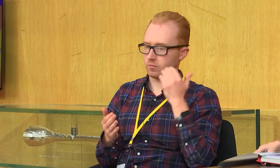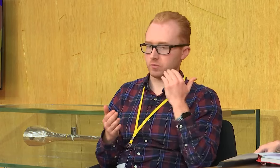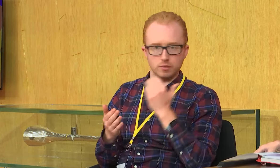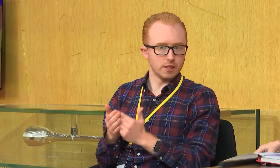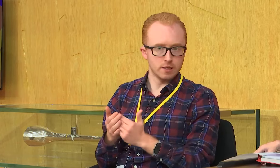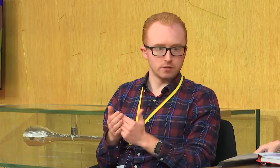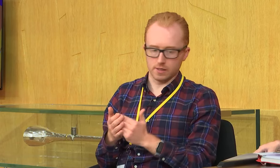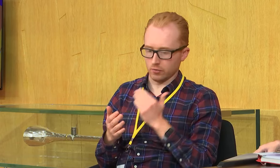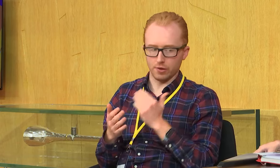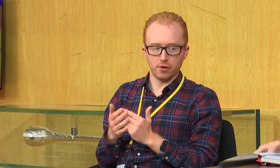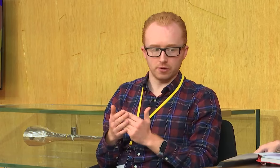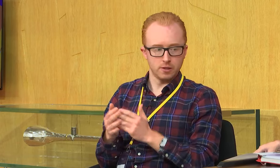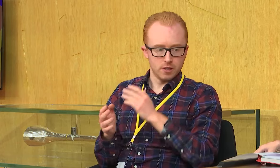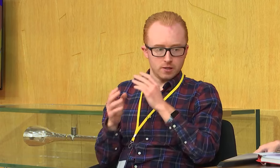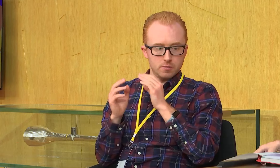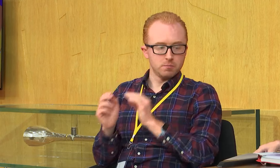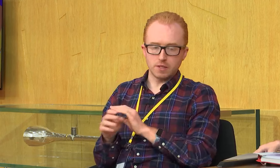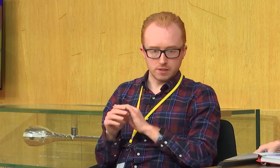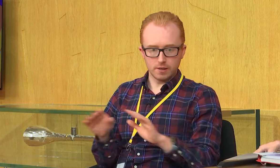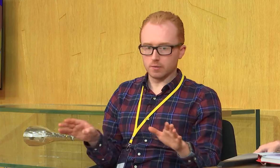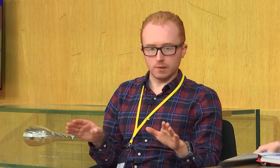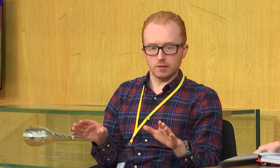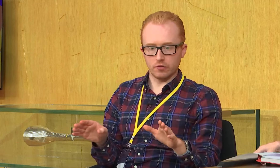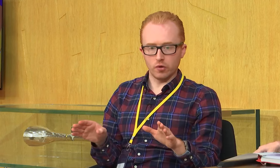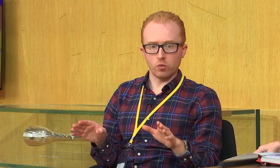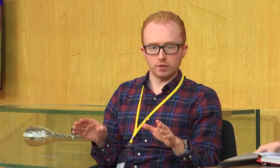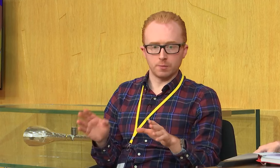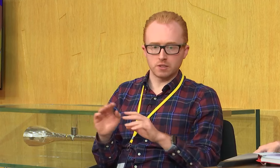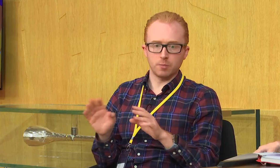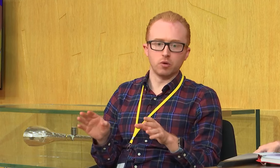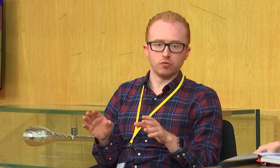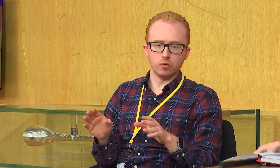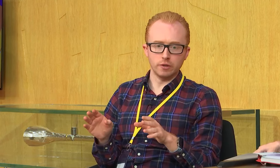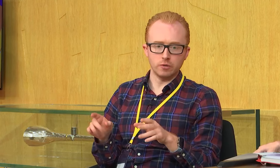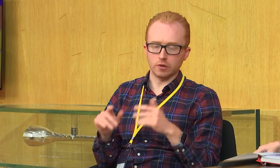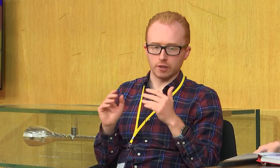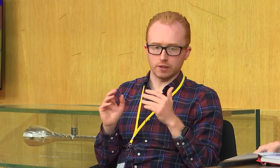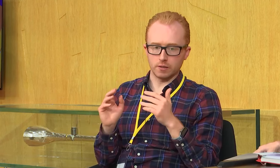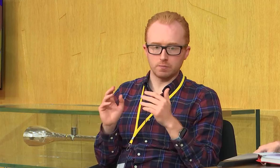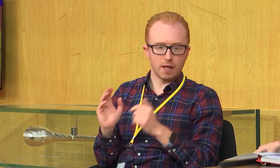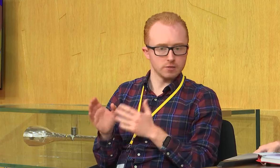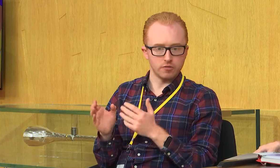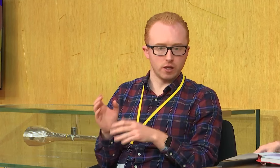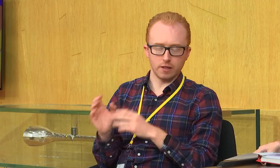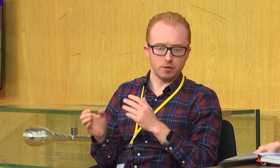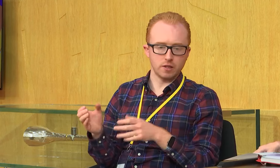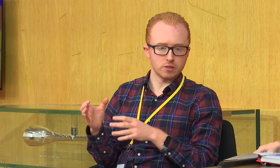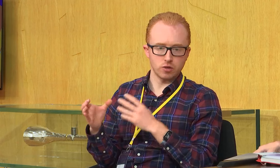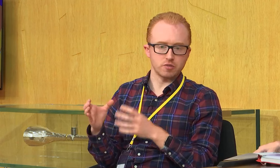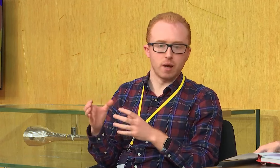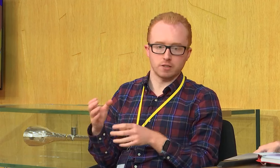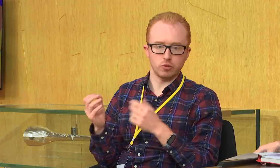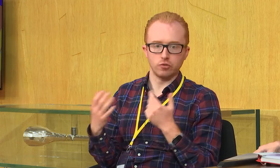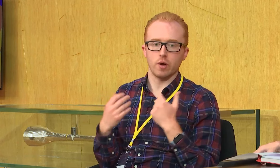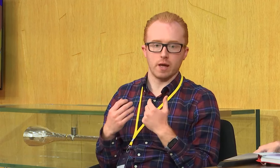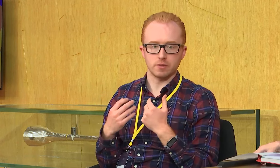thorough, detailed, and whatnot, basically, if you ever wanted like basically a portfolio or like a